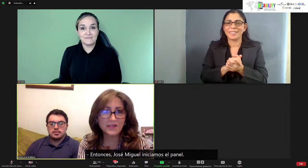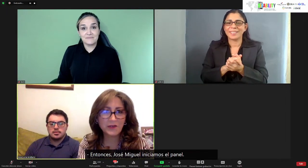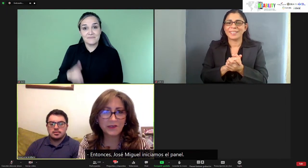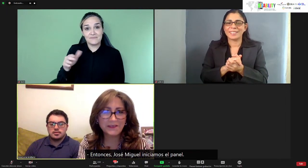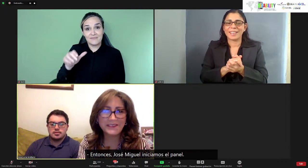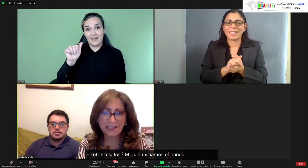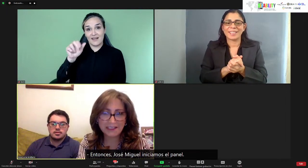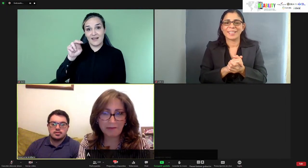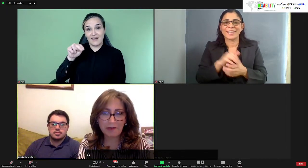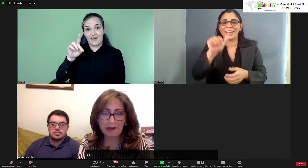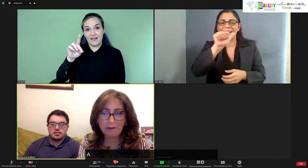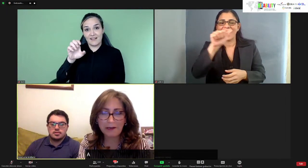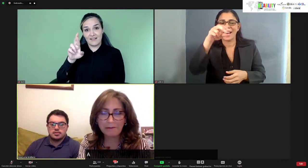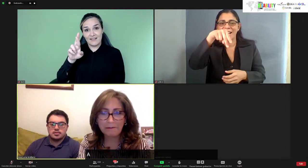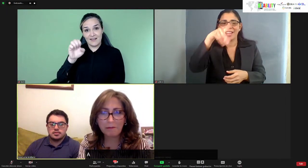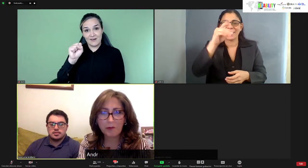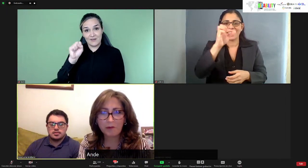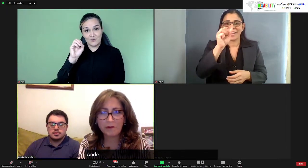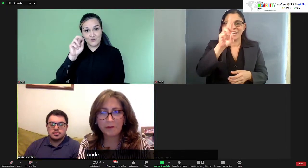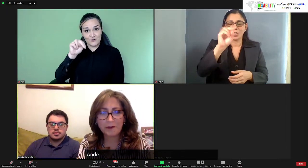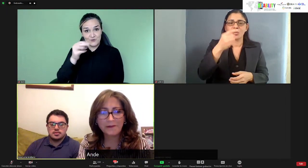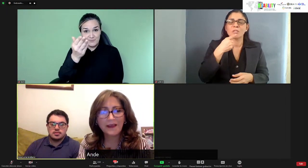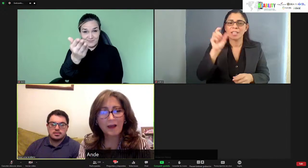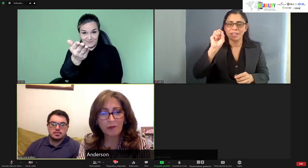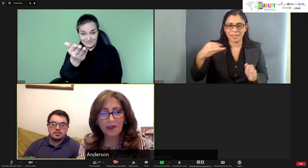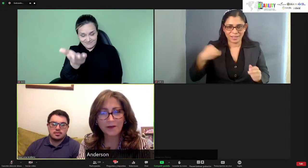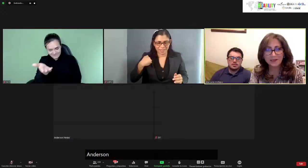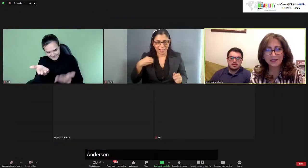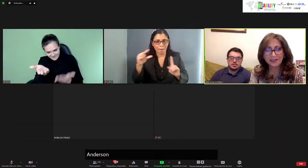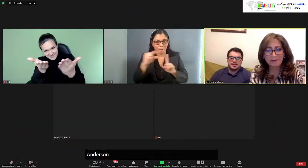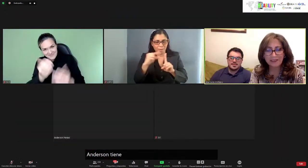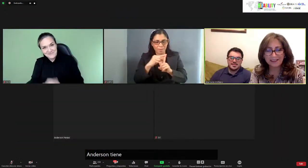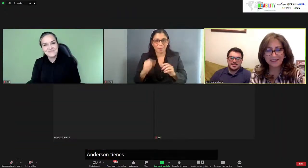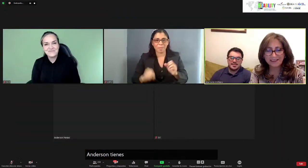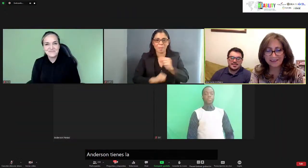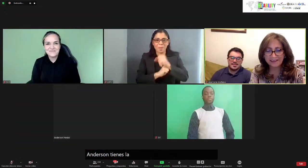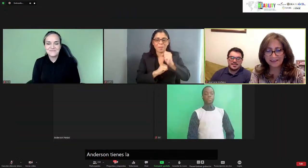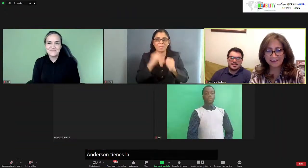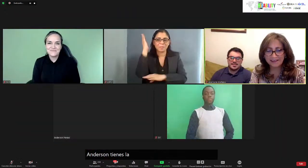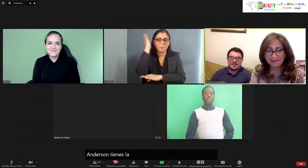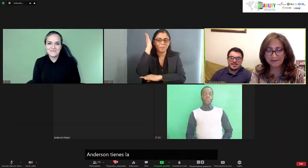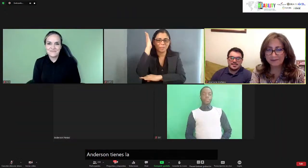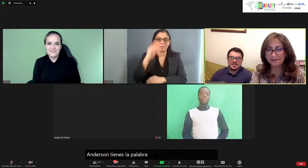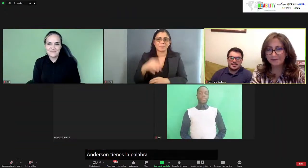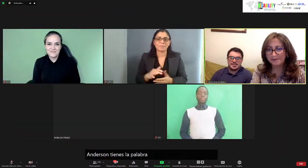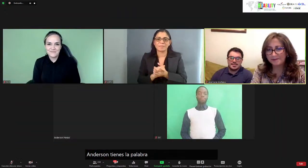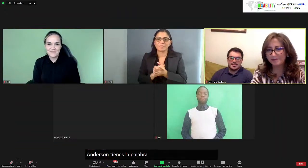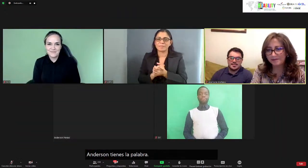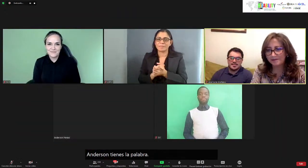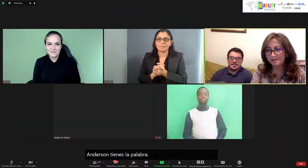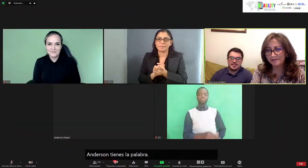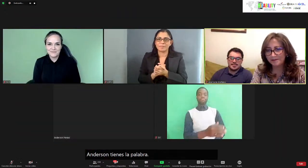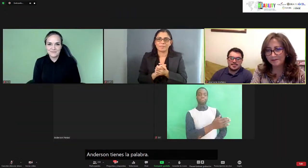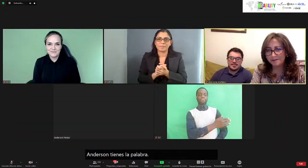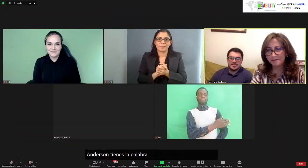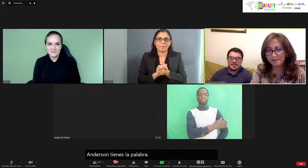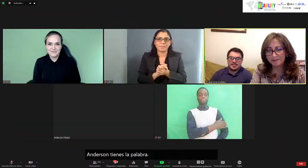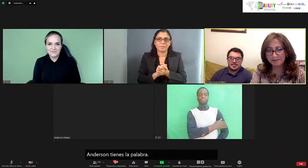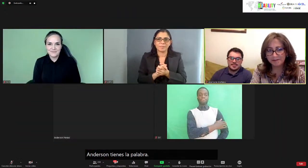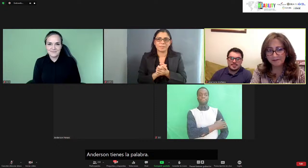so anderson if the floor is yours please support us in this panel